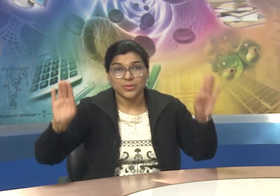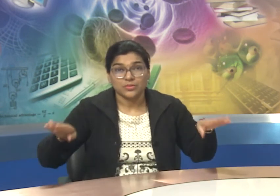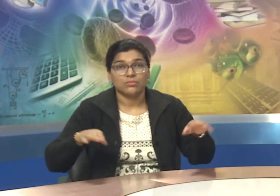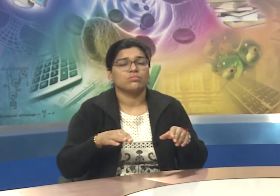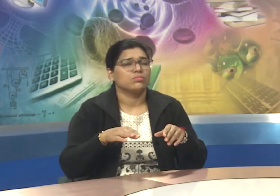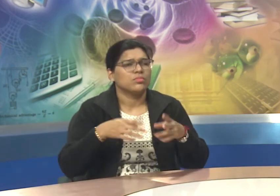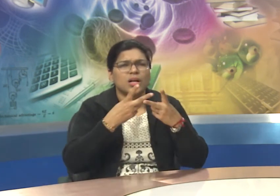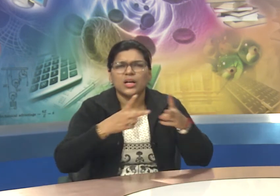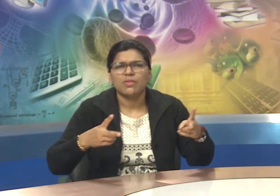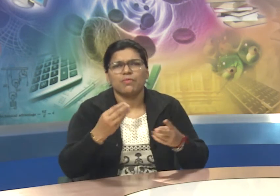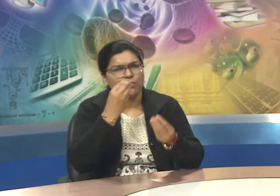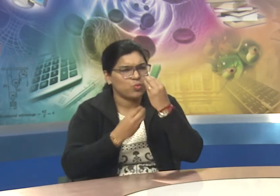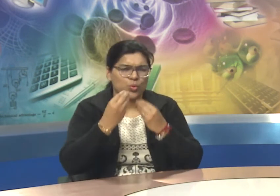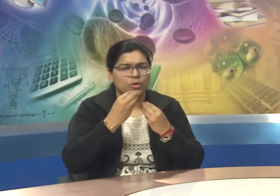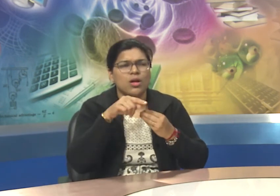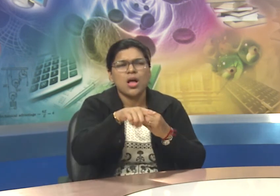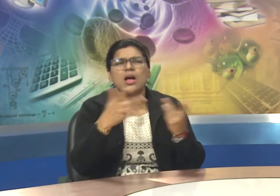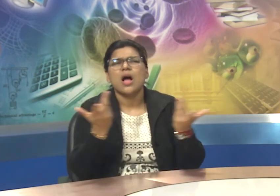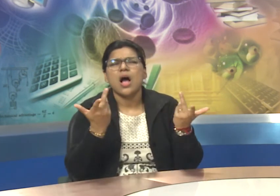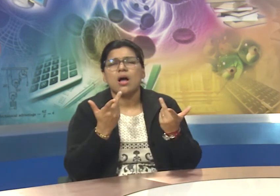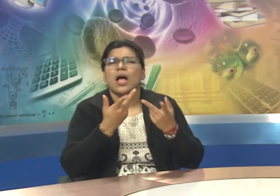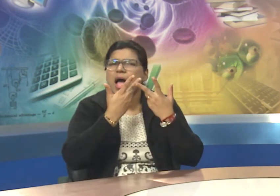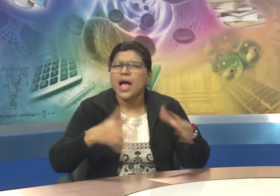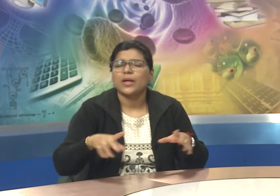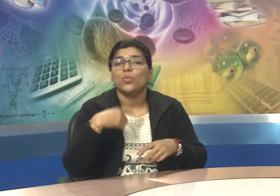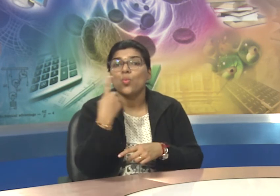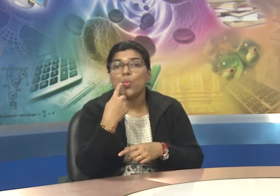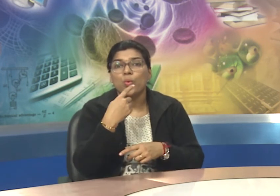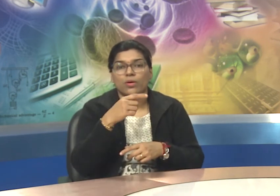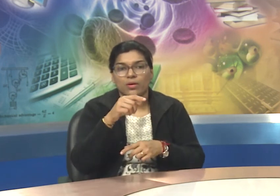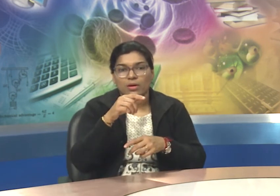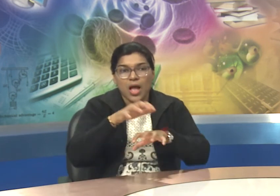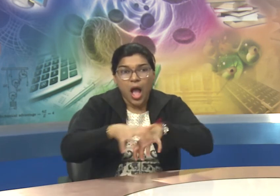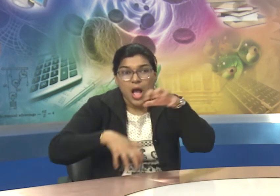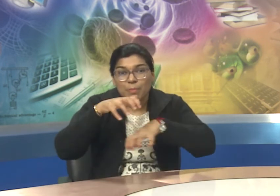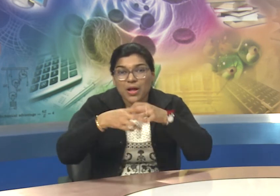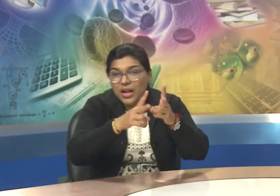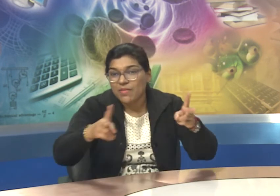It includes birds which require